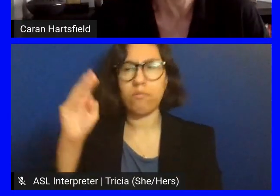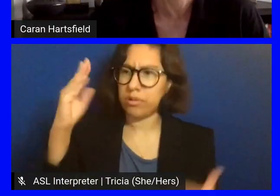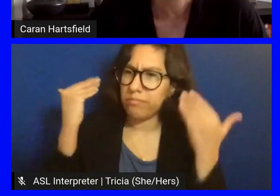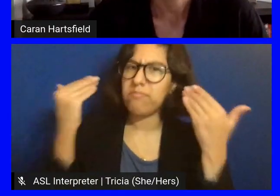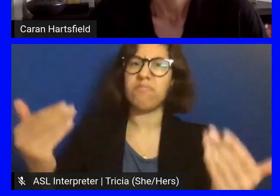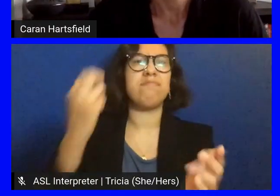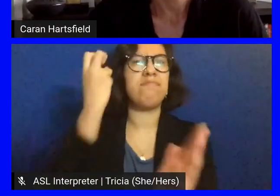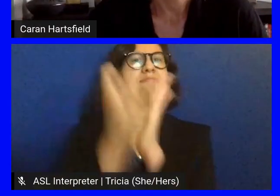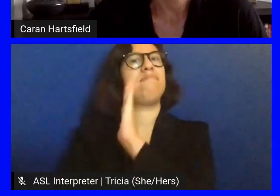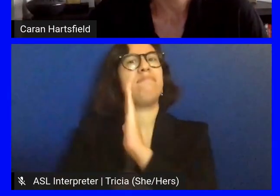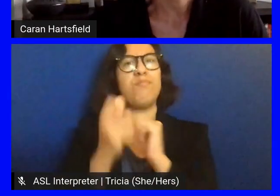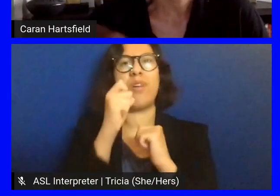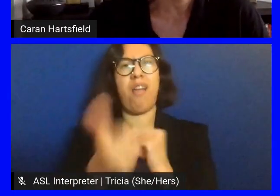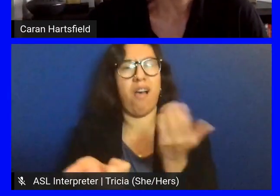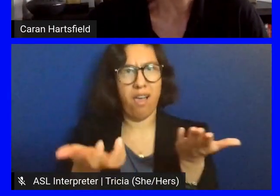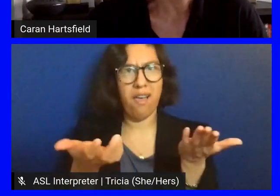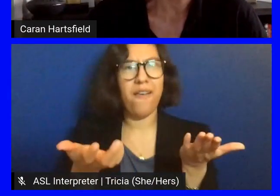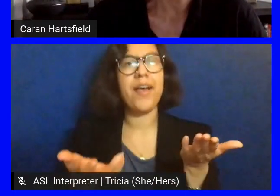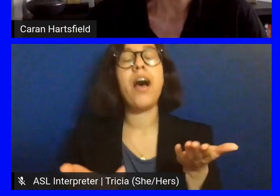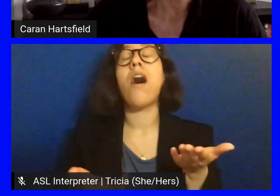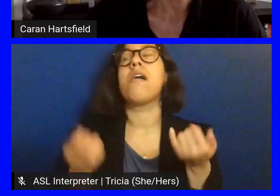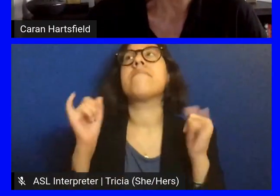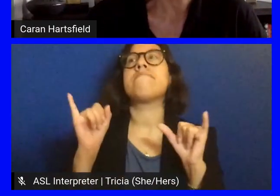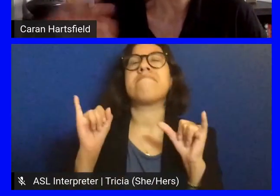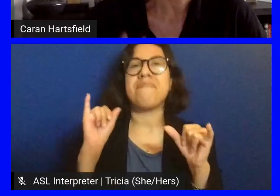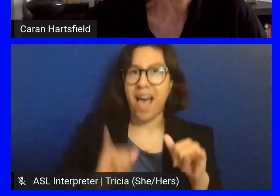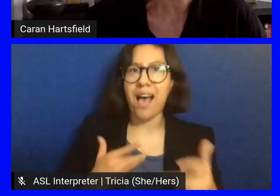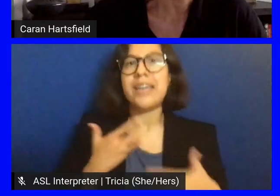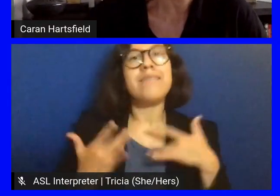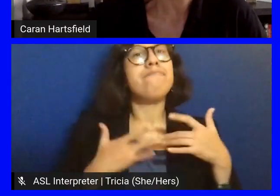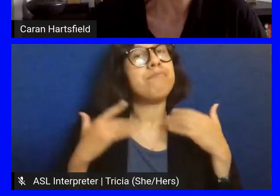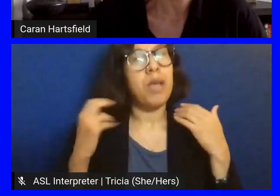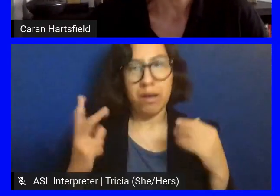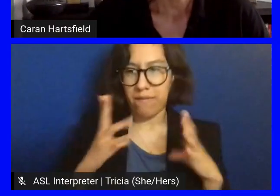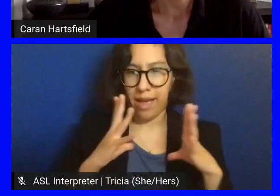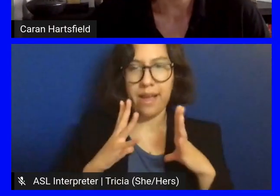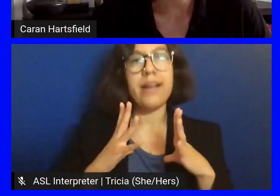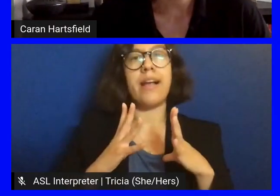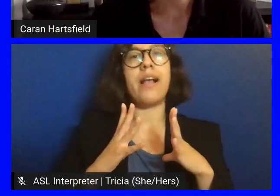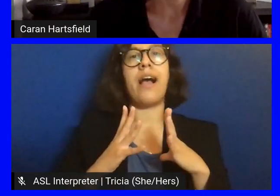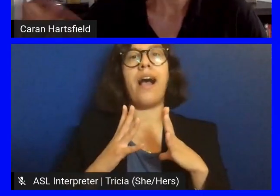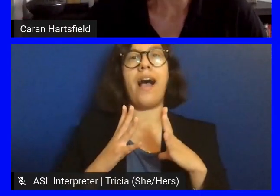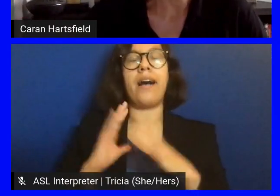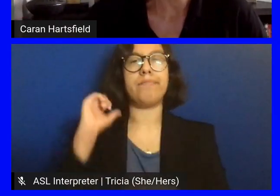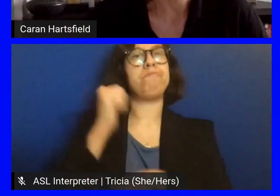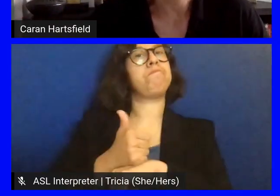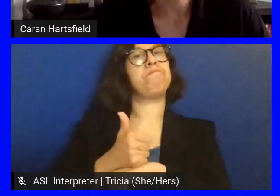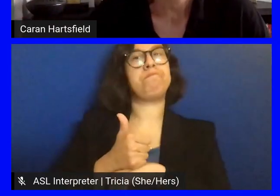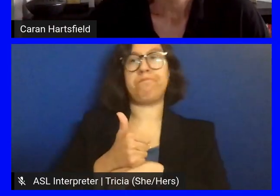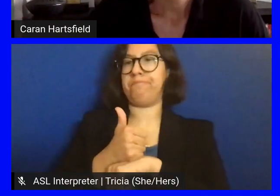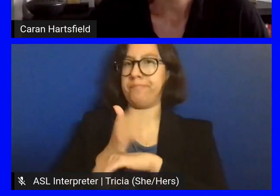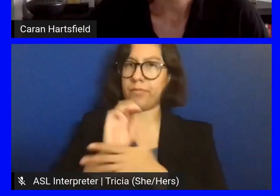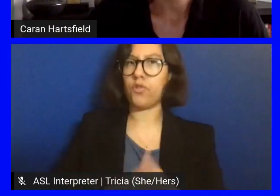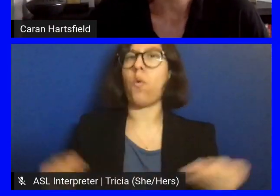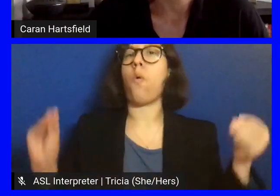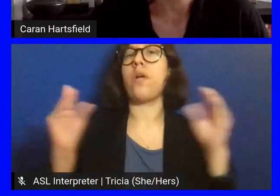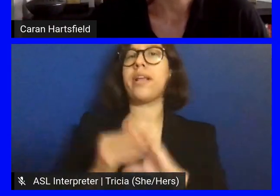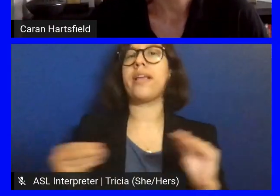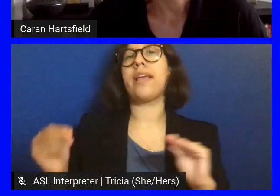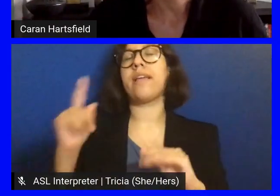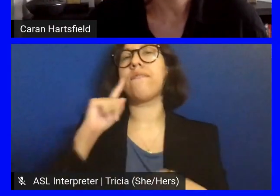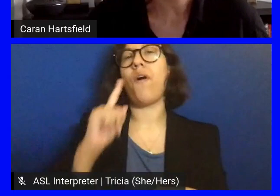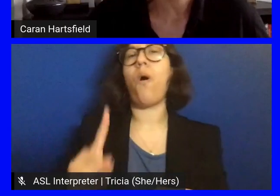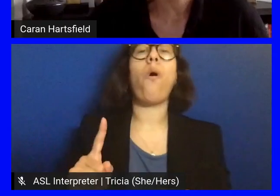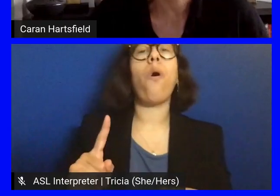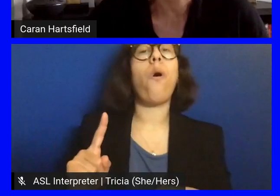with that? And that idea really excited me to sort of set aside the narrative for